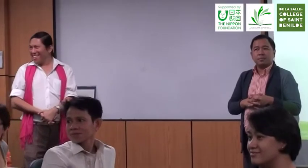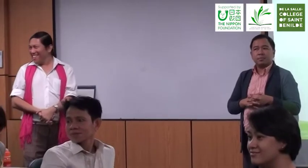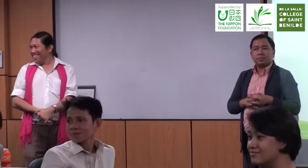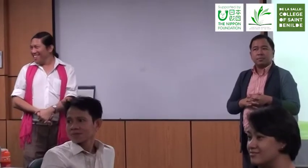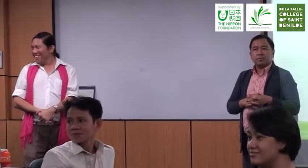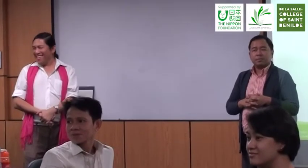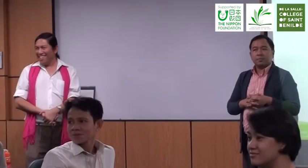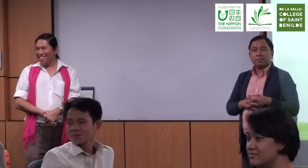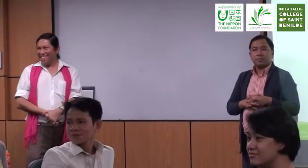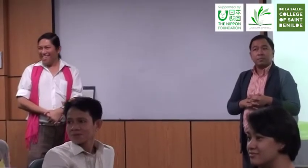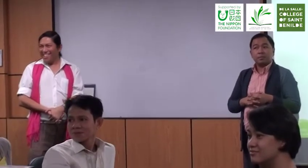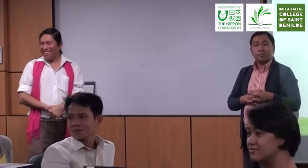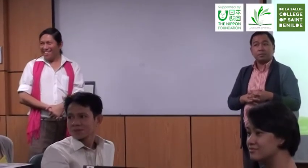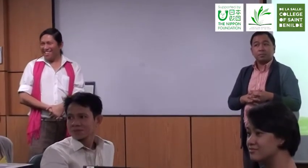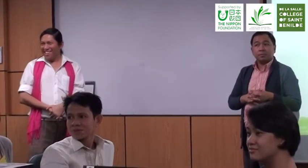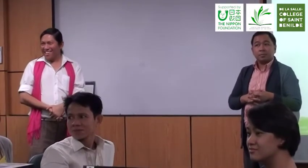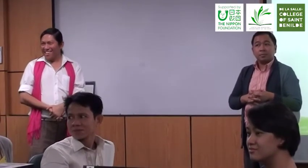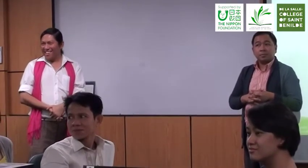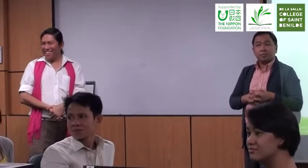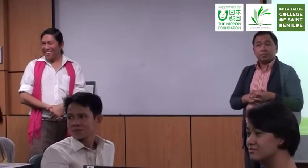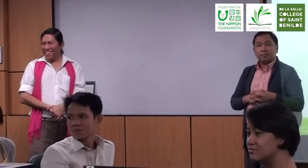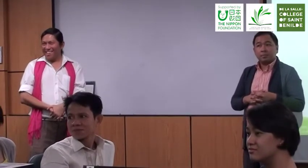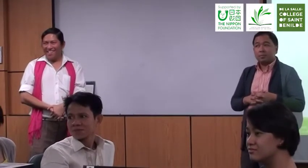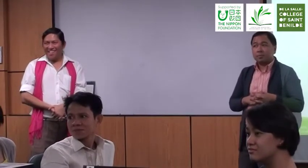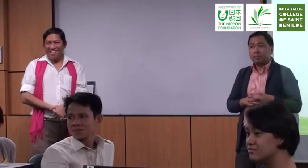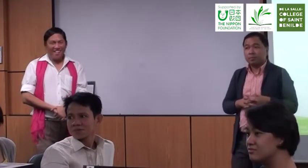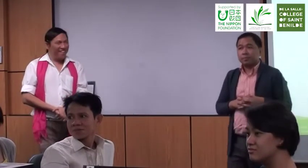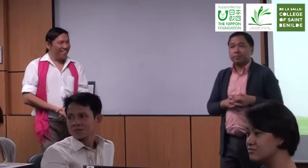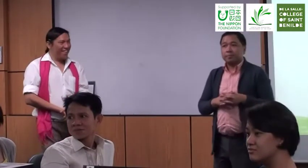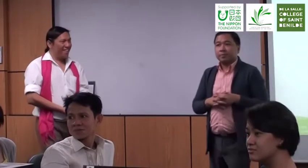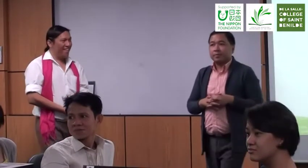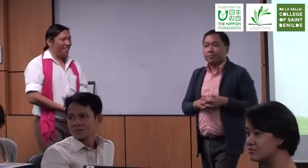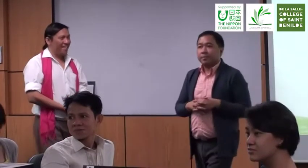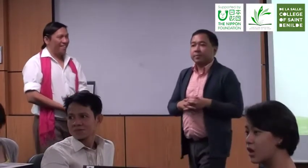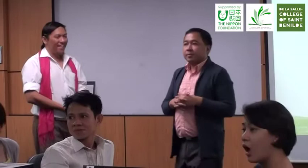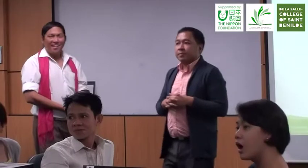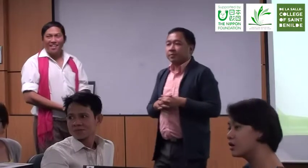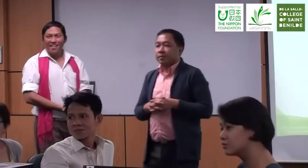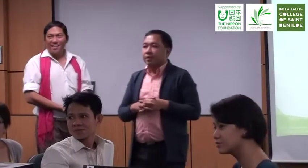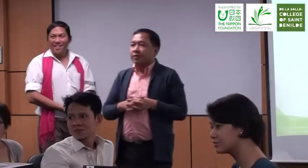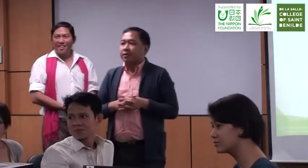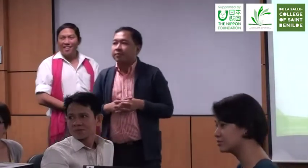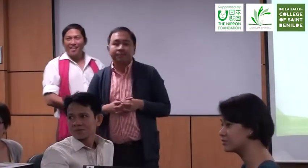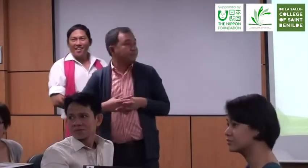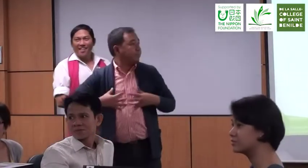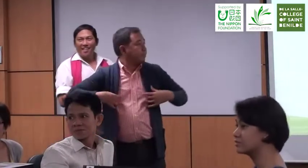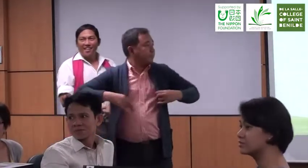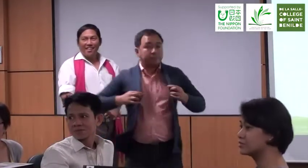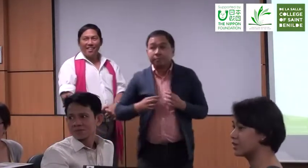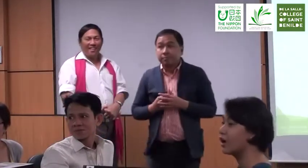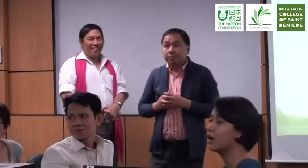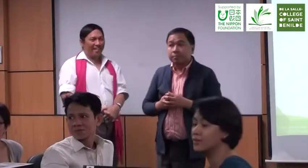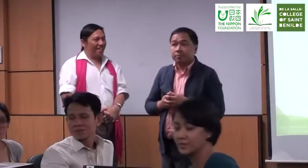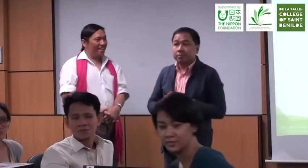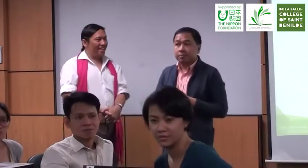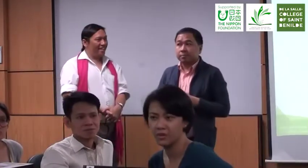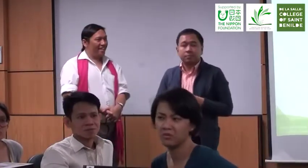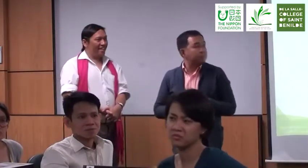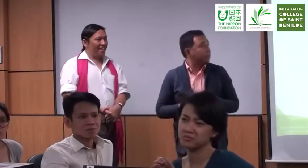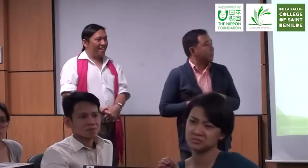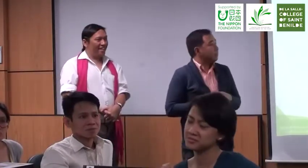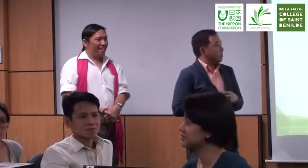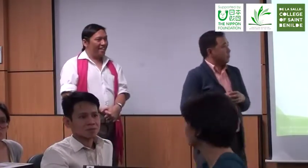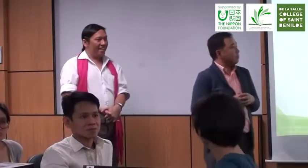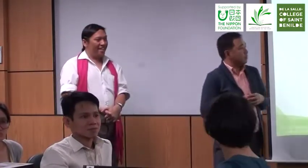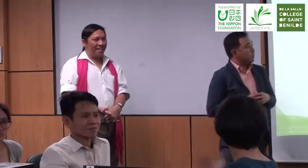To share my concern if MOODLE, kasi I have similar experiences, maybe you have similar problems